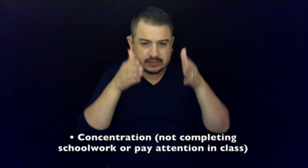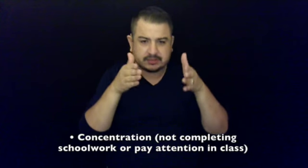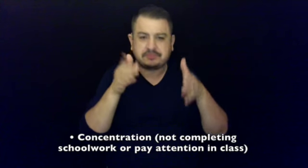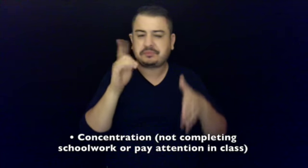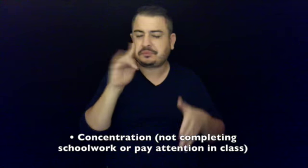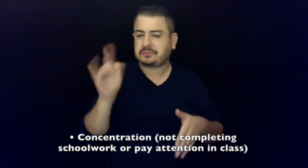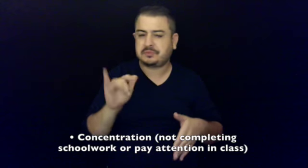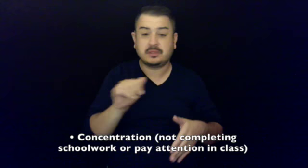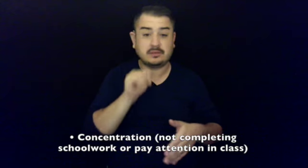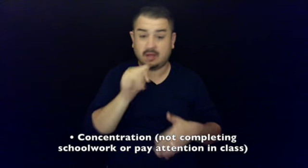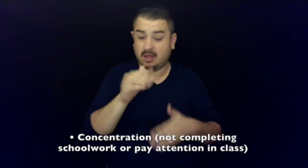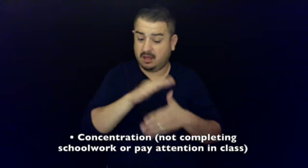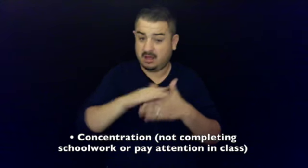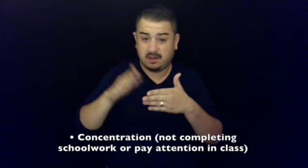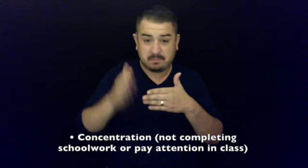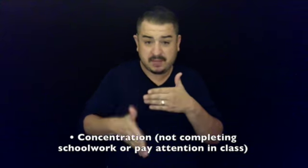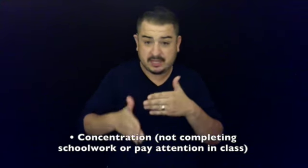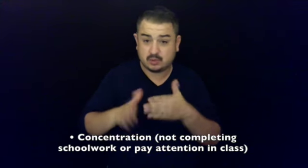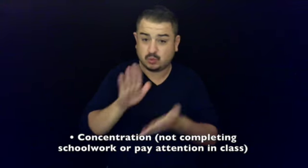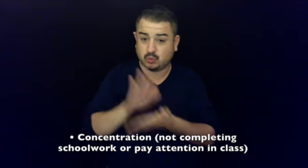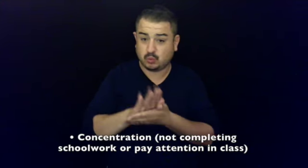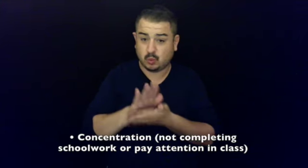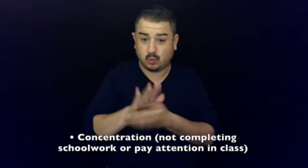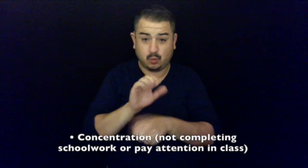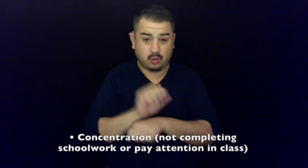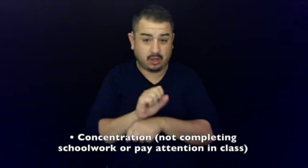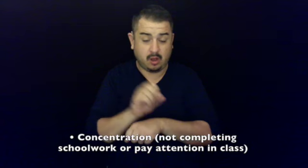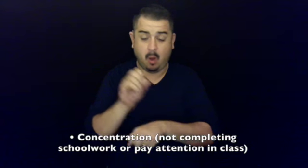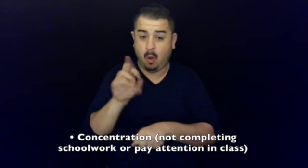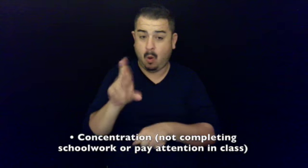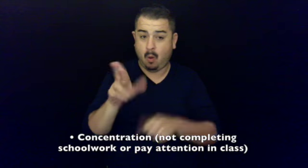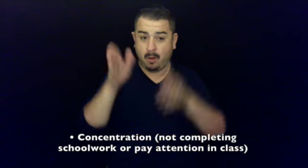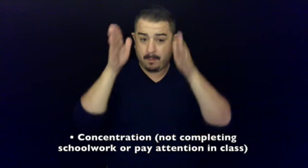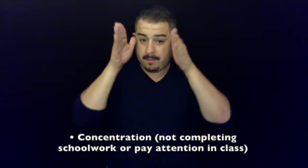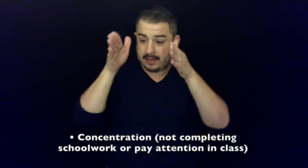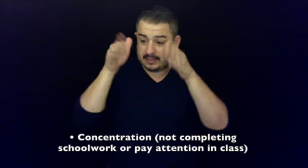concentration, not completing schoolwork or paying attention in class,